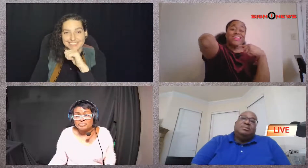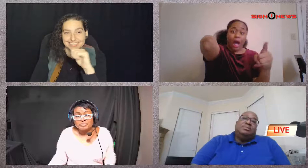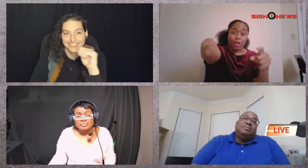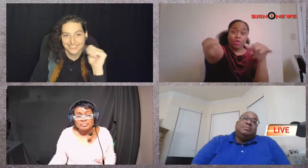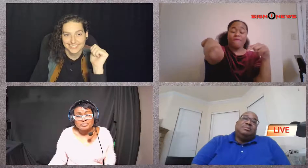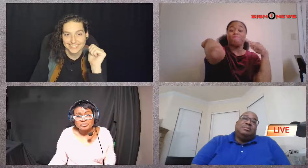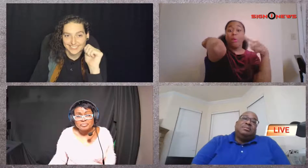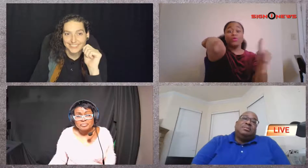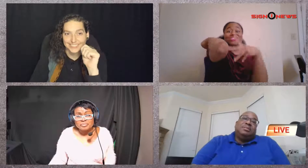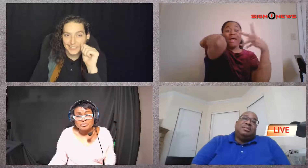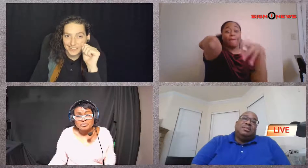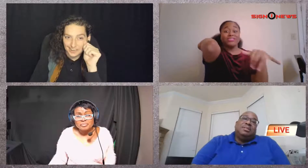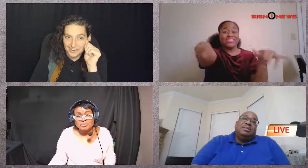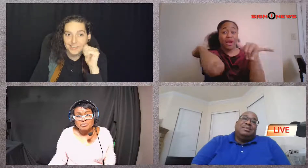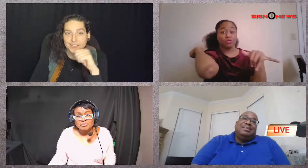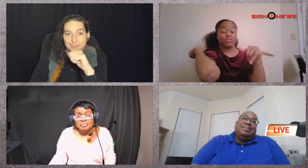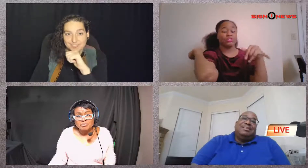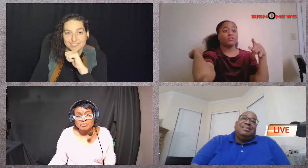Also,